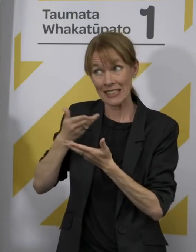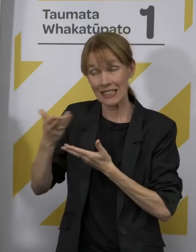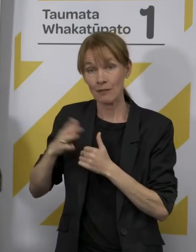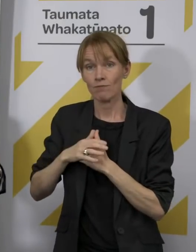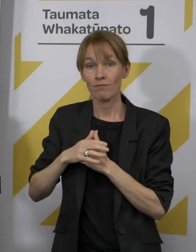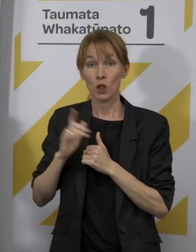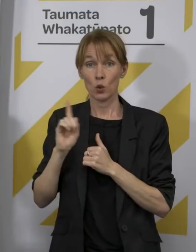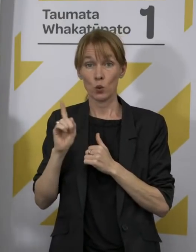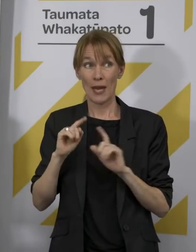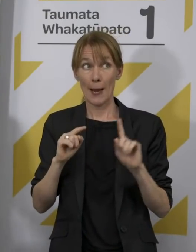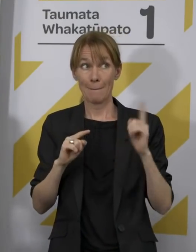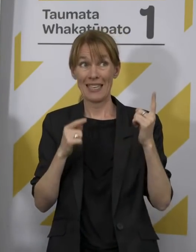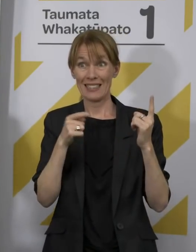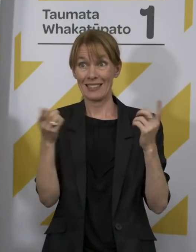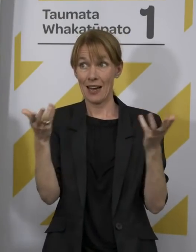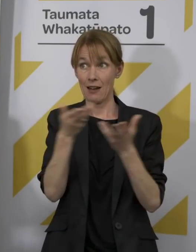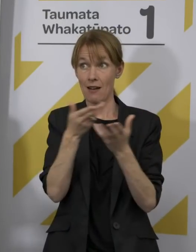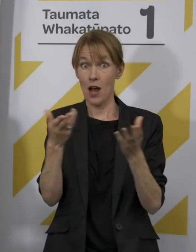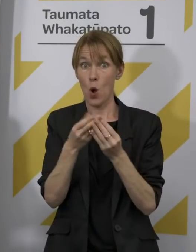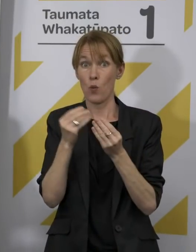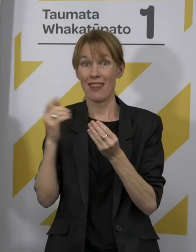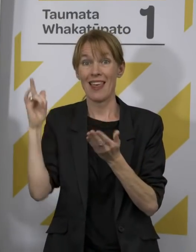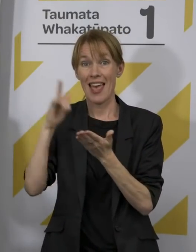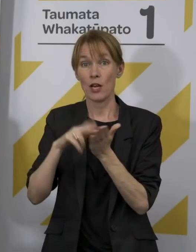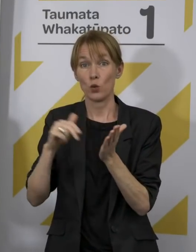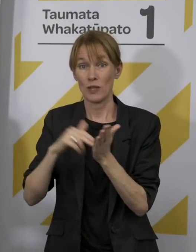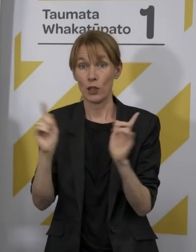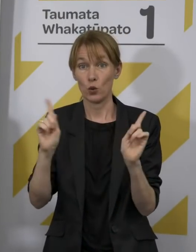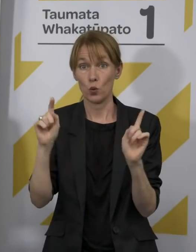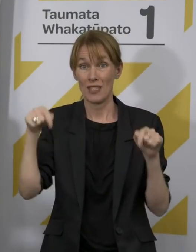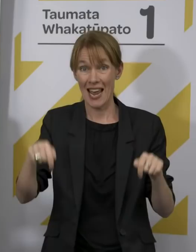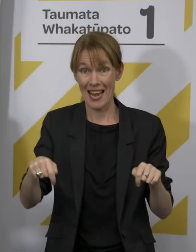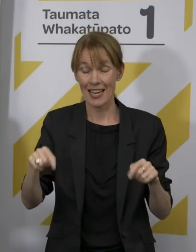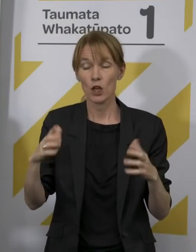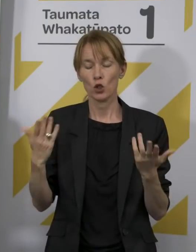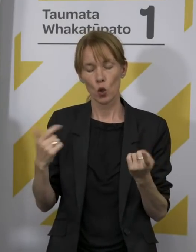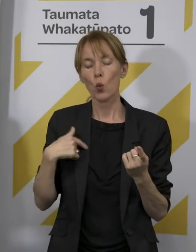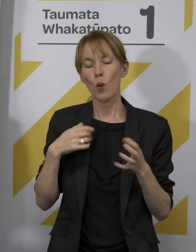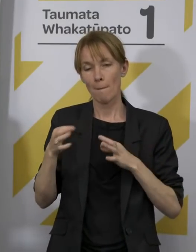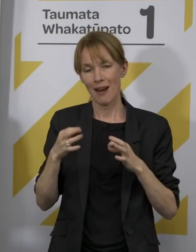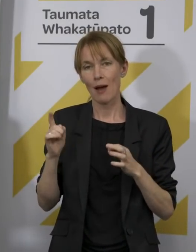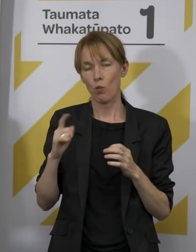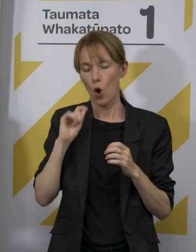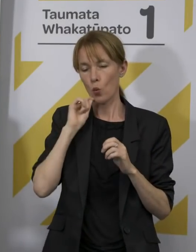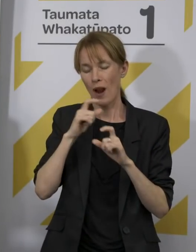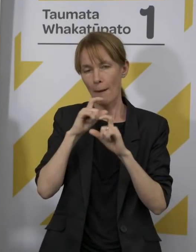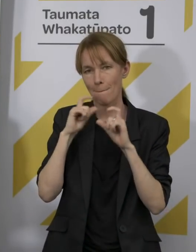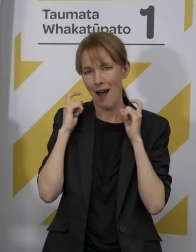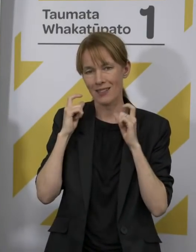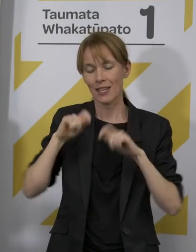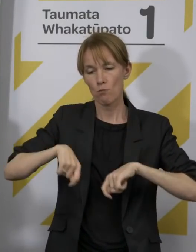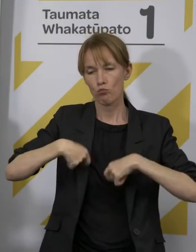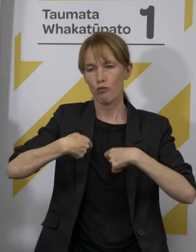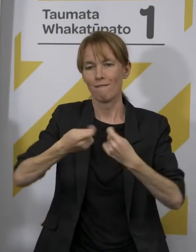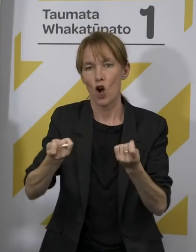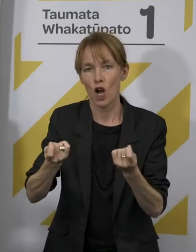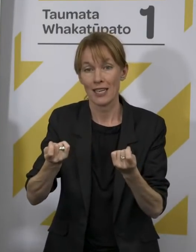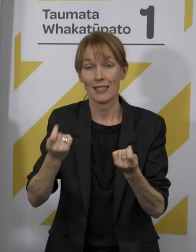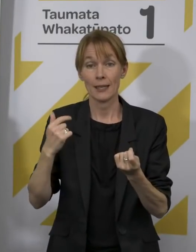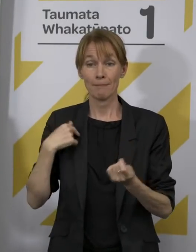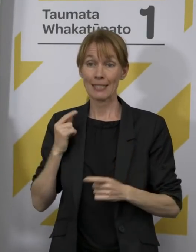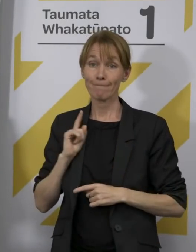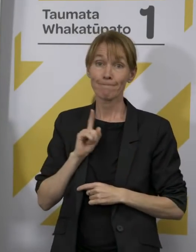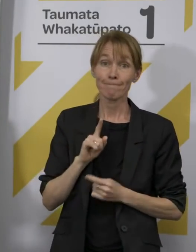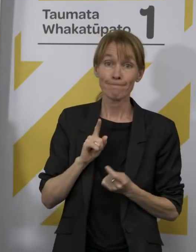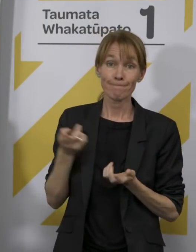will be handed out to all passengers once they're on the flight, and they'll be shown how to wear them. So there may be the odd person